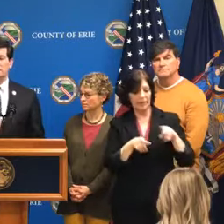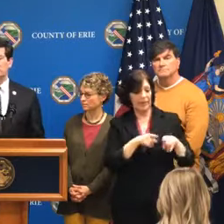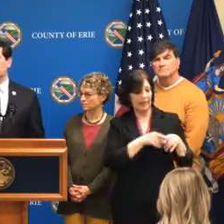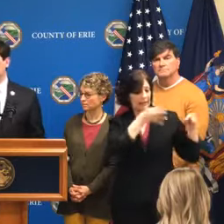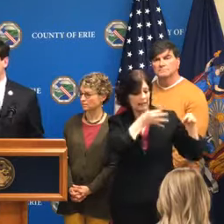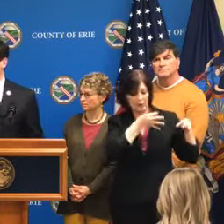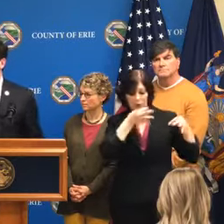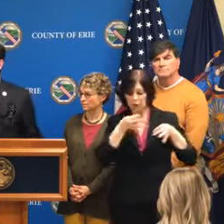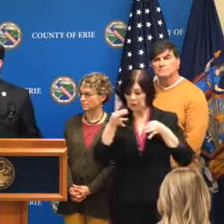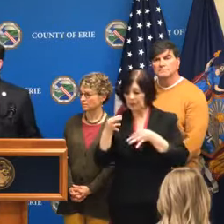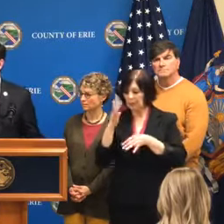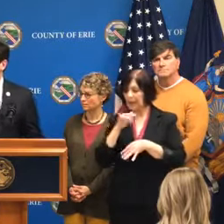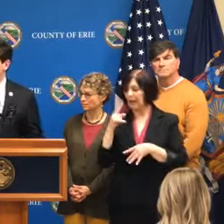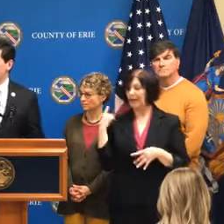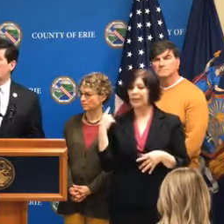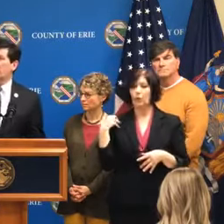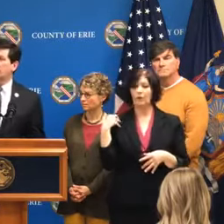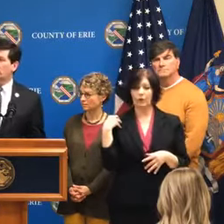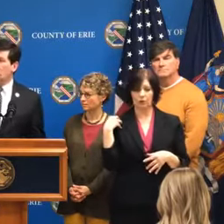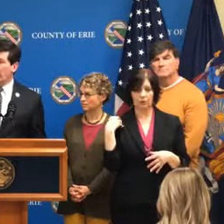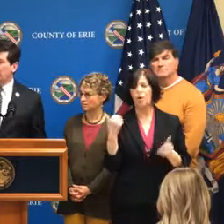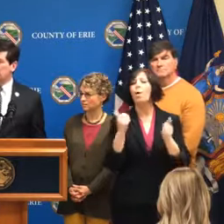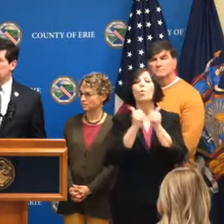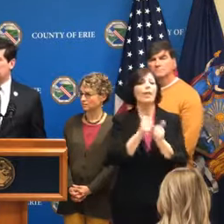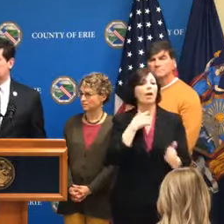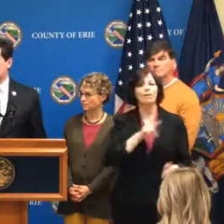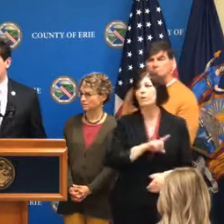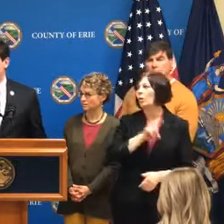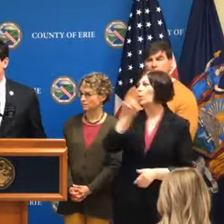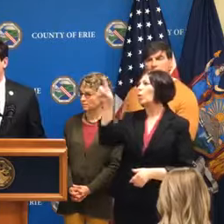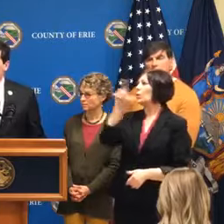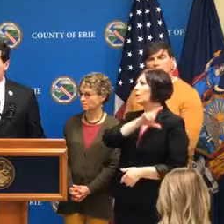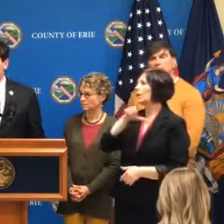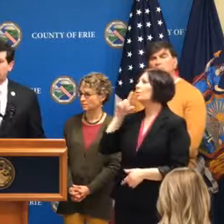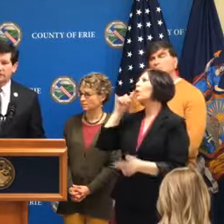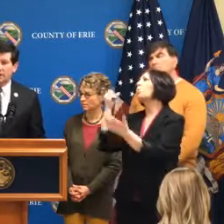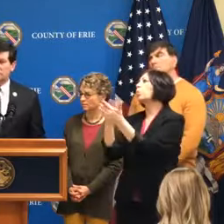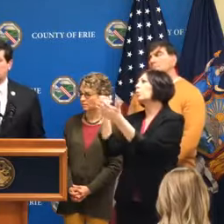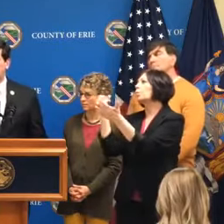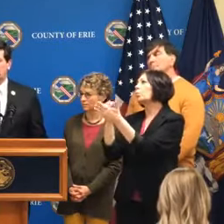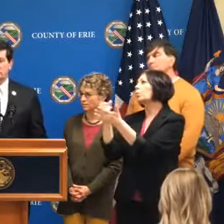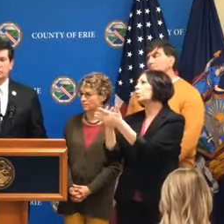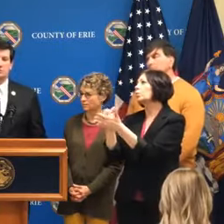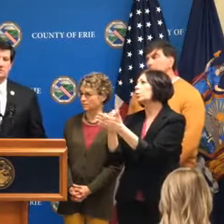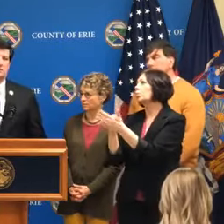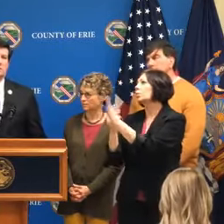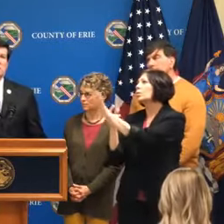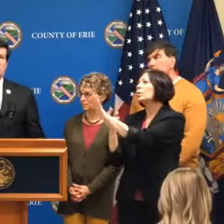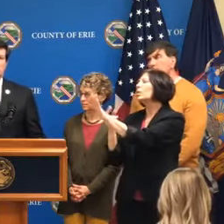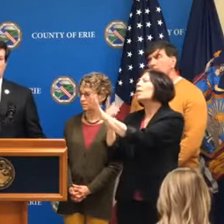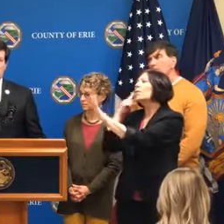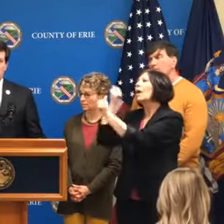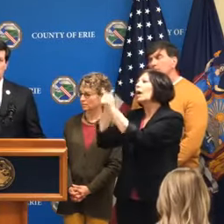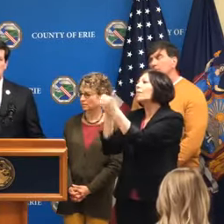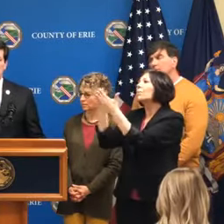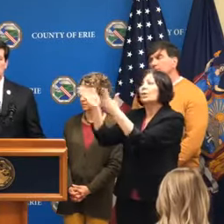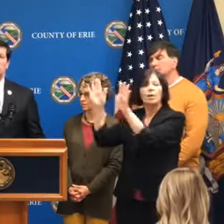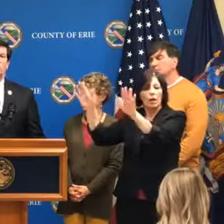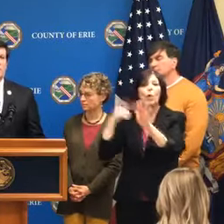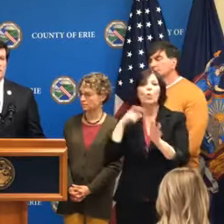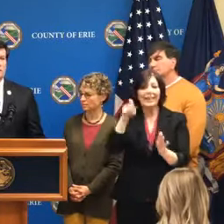by the officials that I referenced, without having to go back to the legislature for approval of every contract and every purchase, because we're going to need